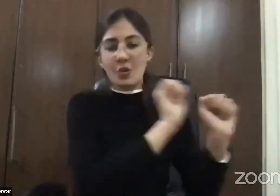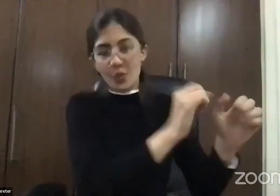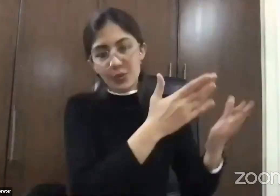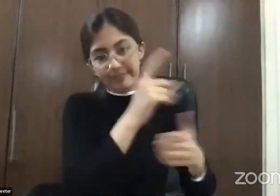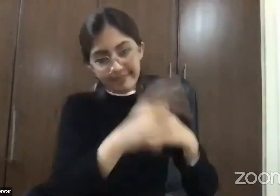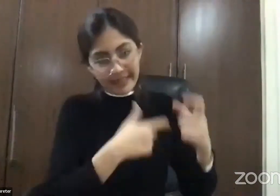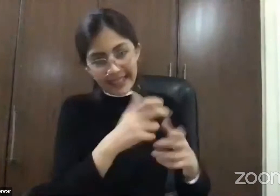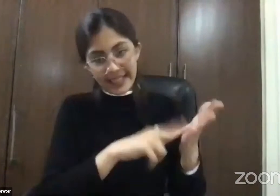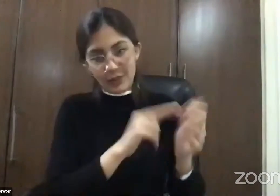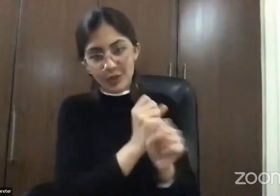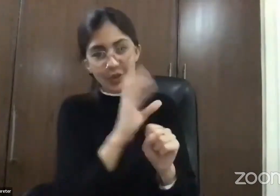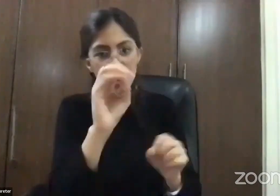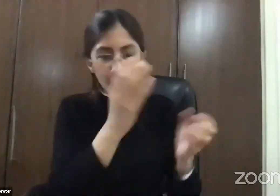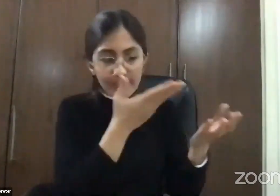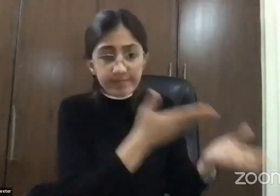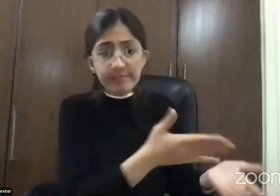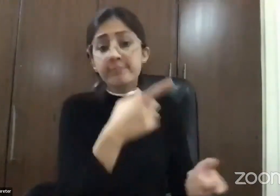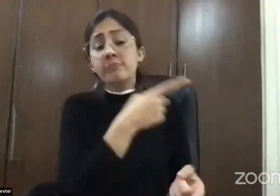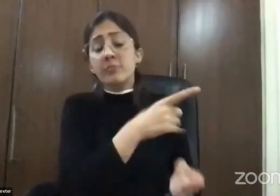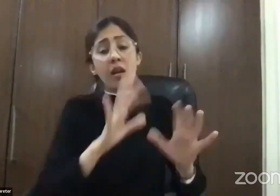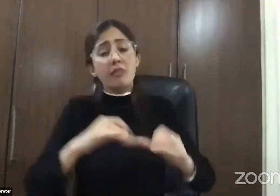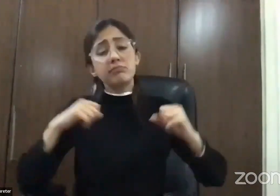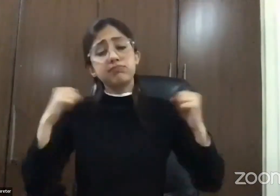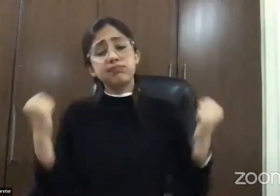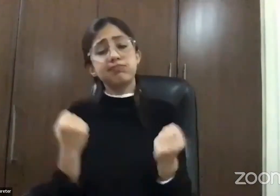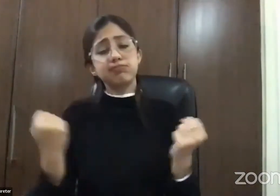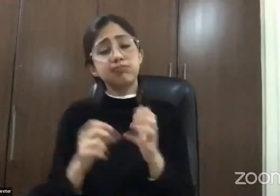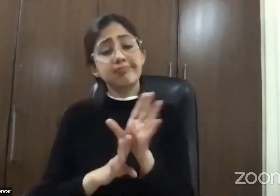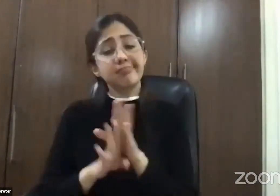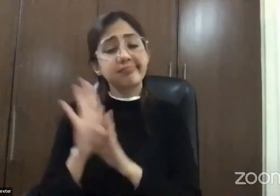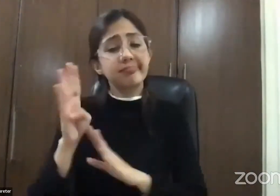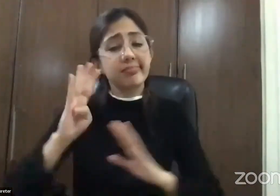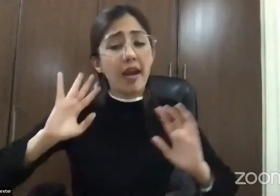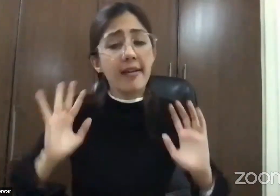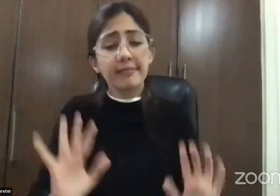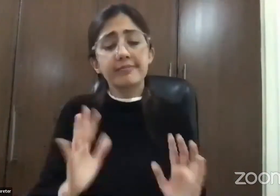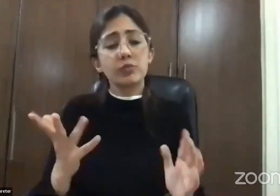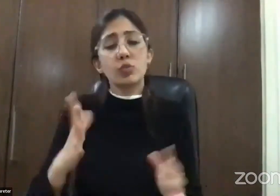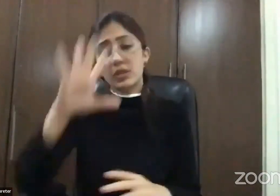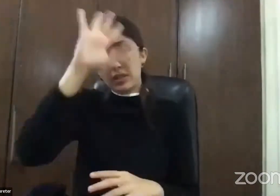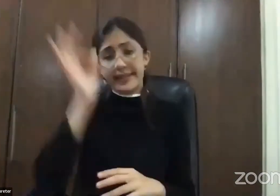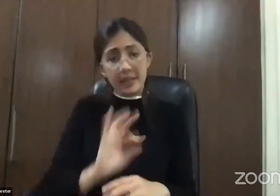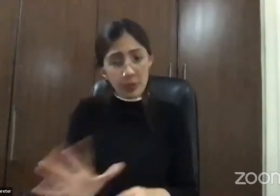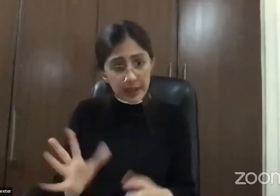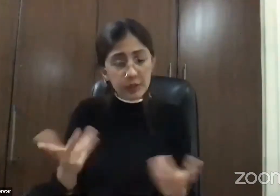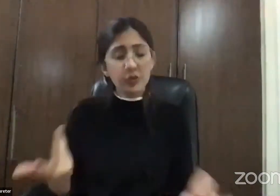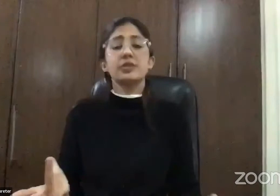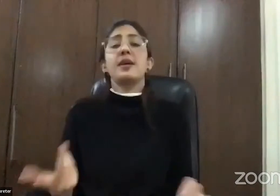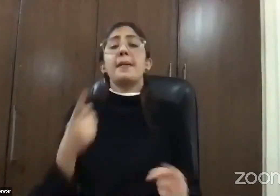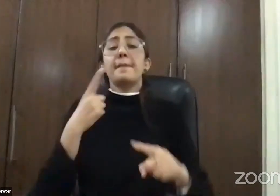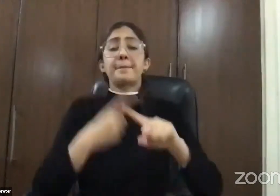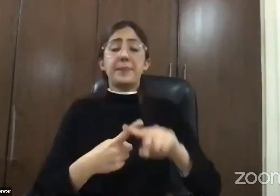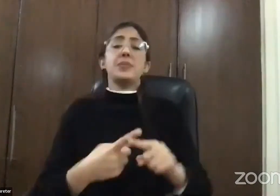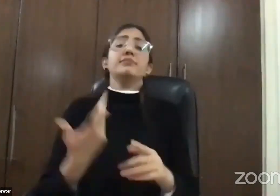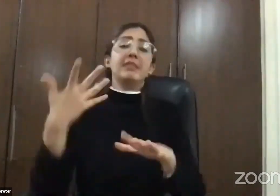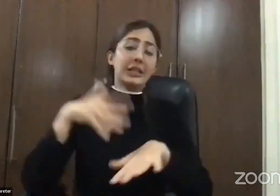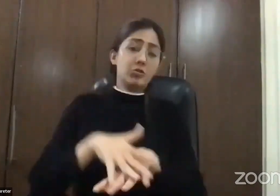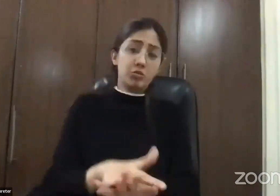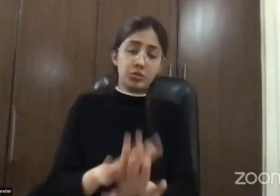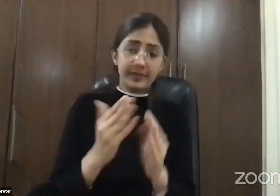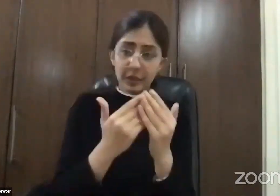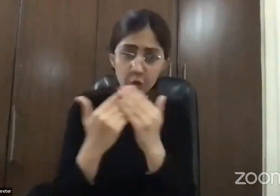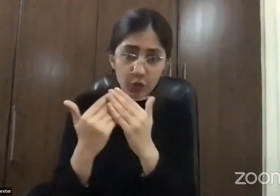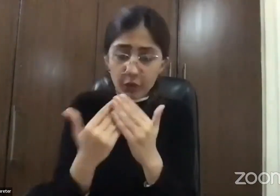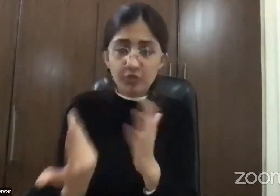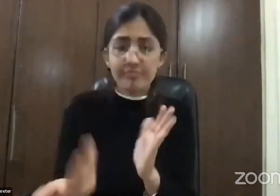Trust through its dedicated efforts in the areas of early intervention, inclusive education,